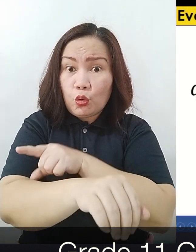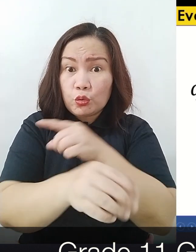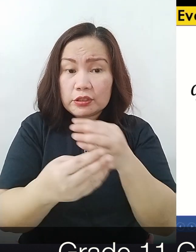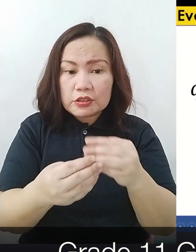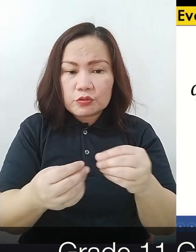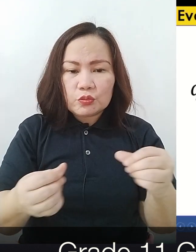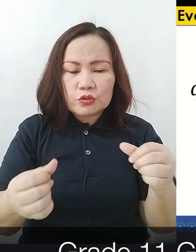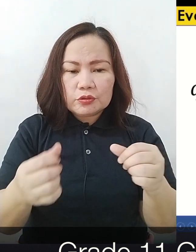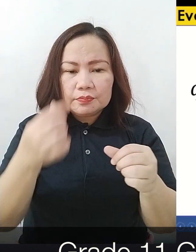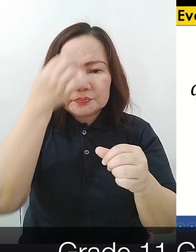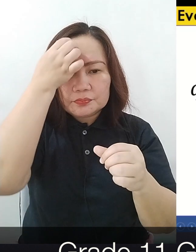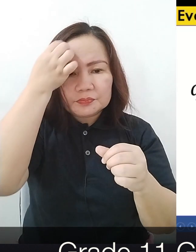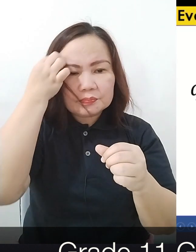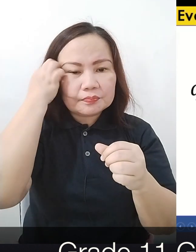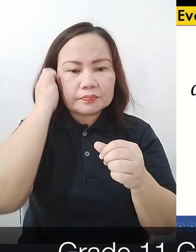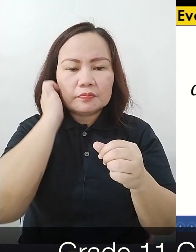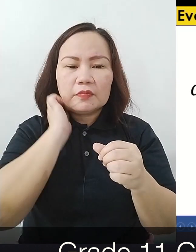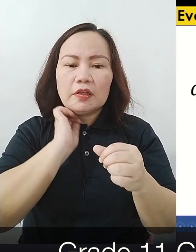to kasi